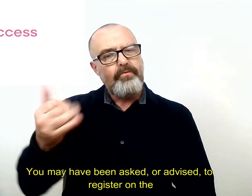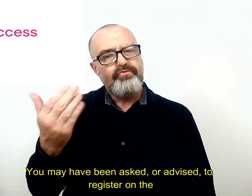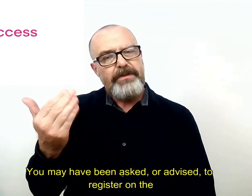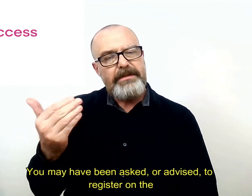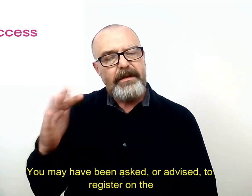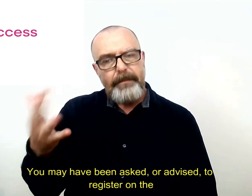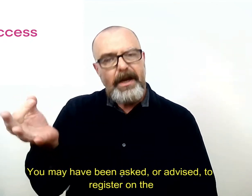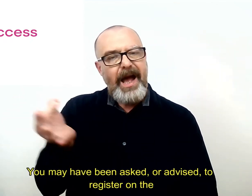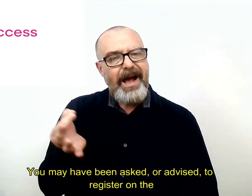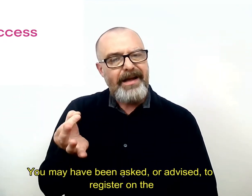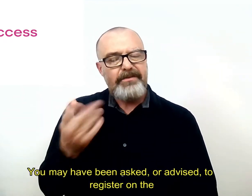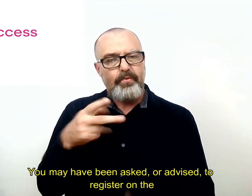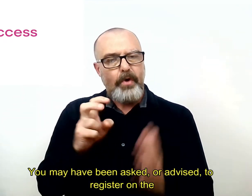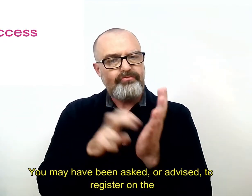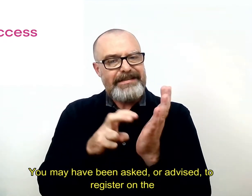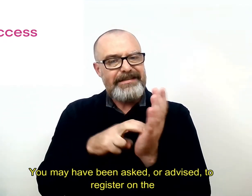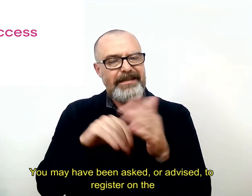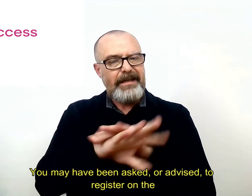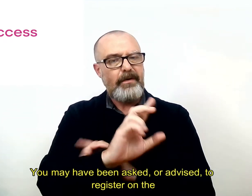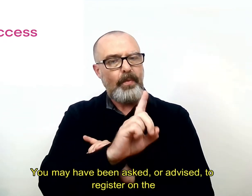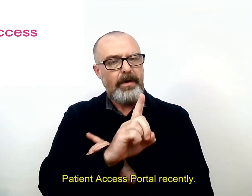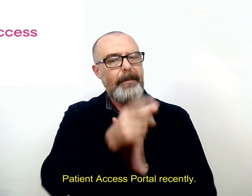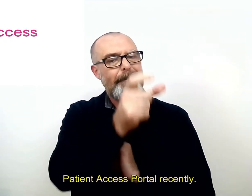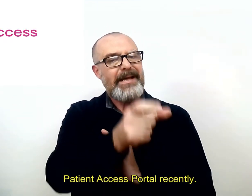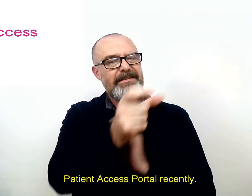You may have been asked or advised to register with the Patient Access portal recently.